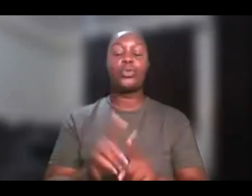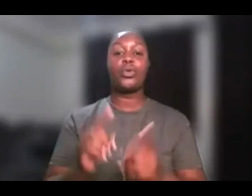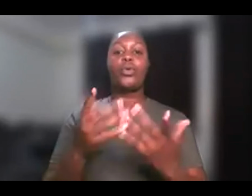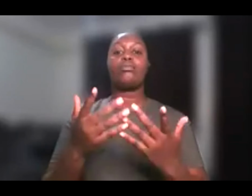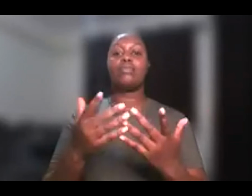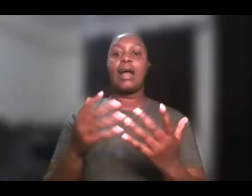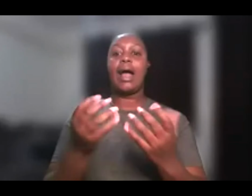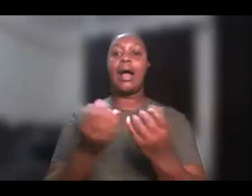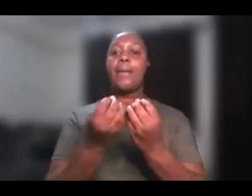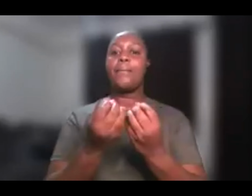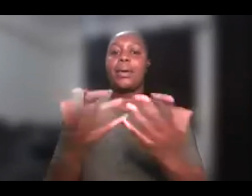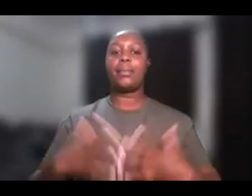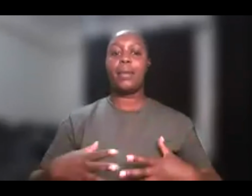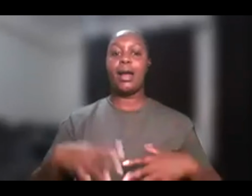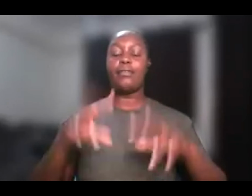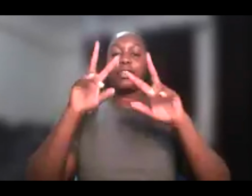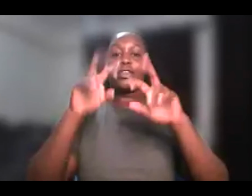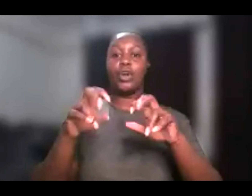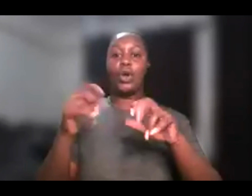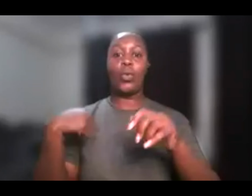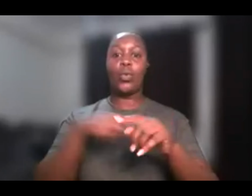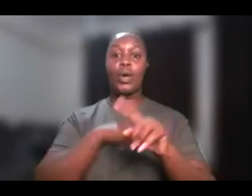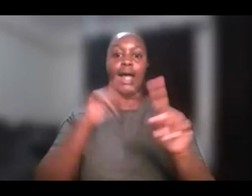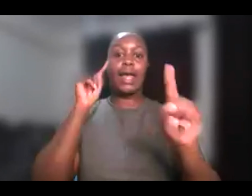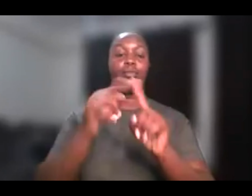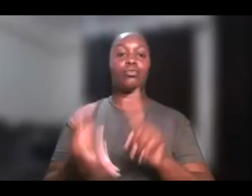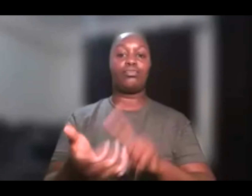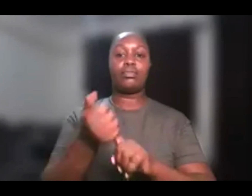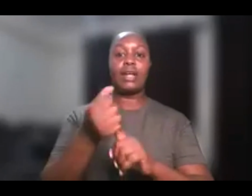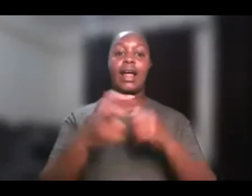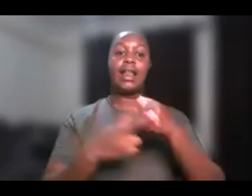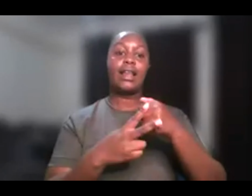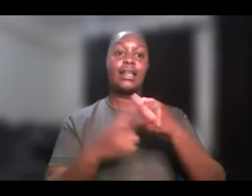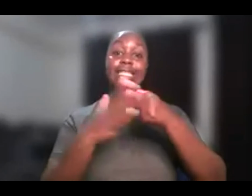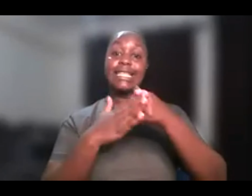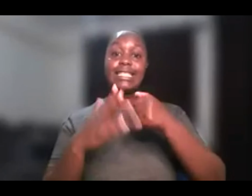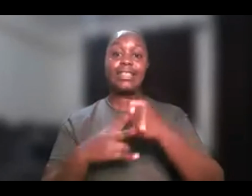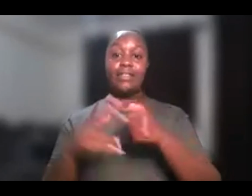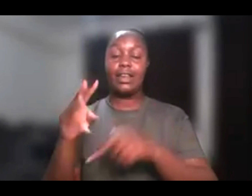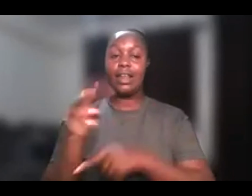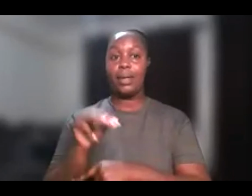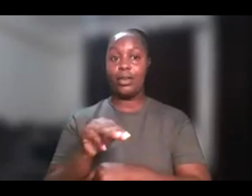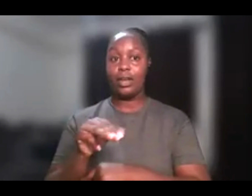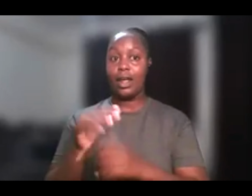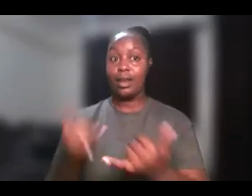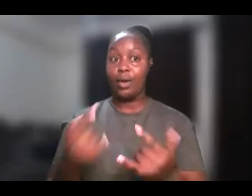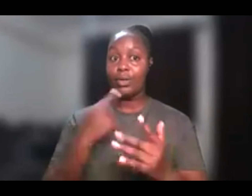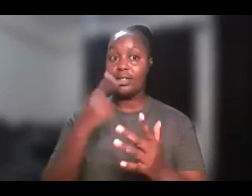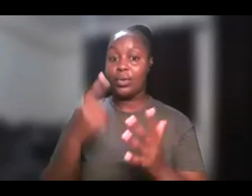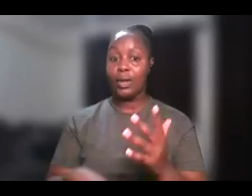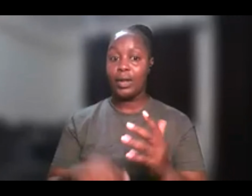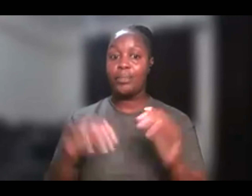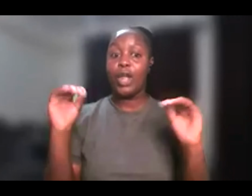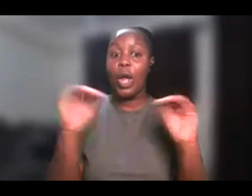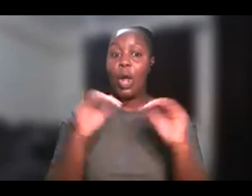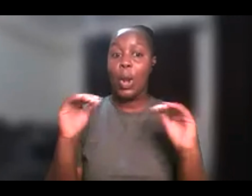to 97 million. The big problems exist. There are no mainstream tools that support two-way communication. And